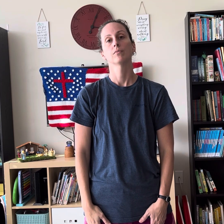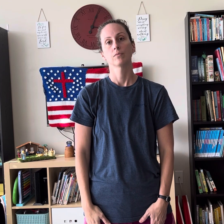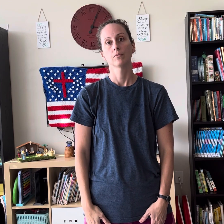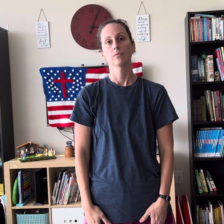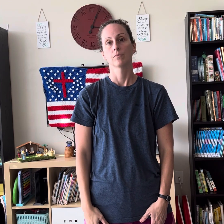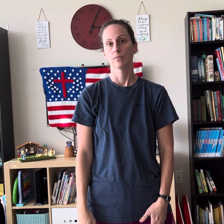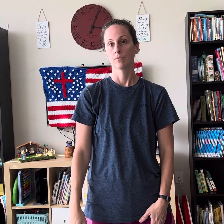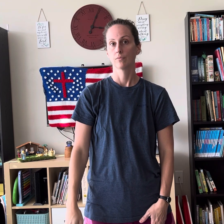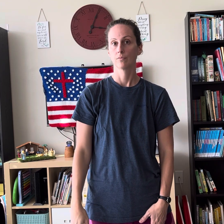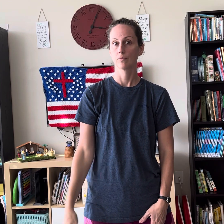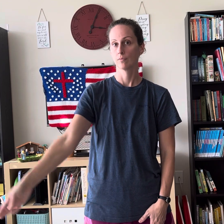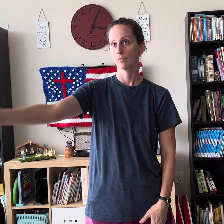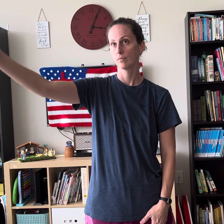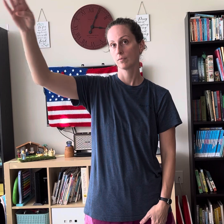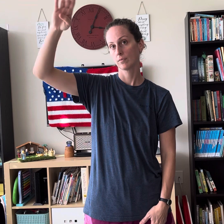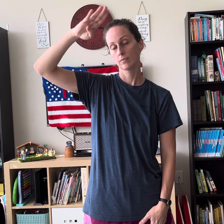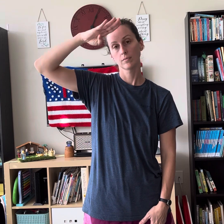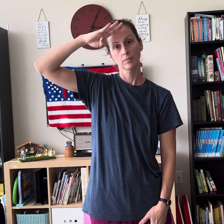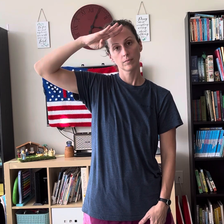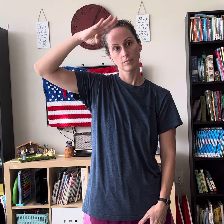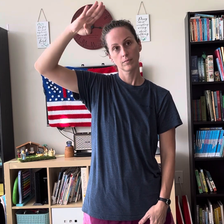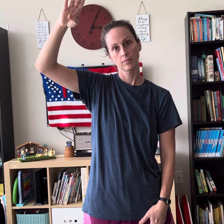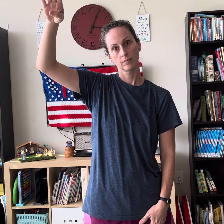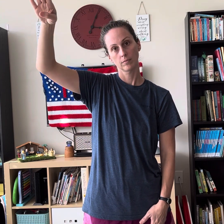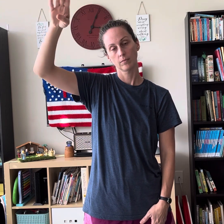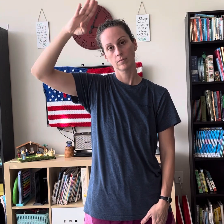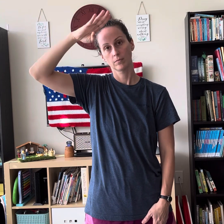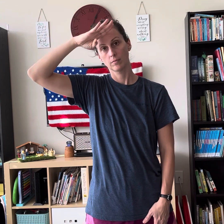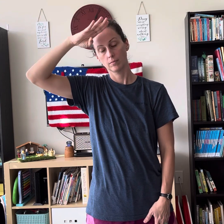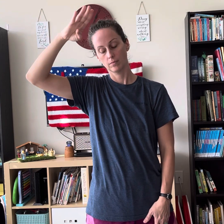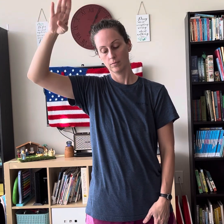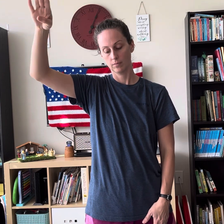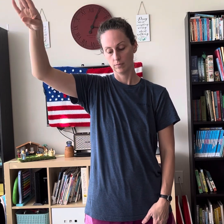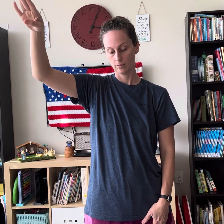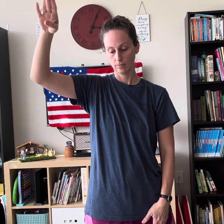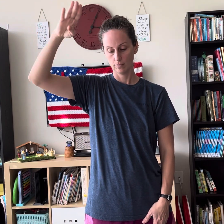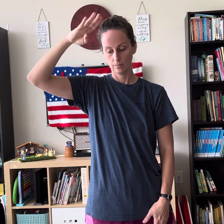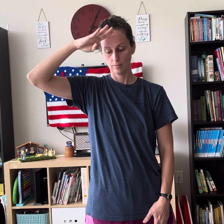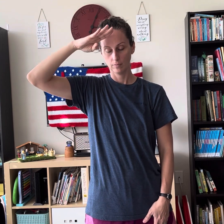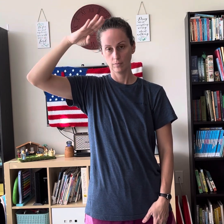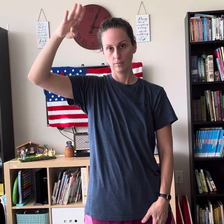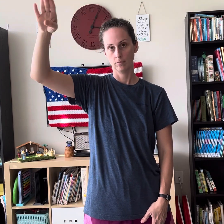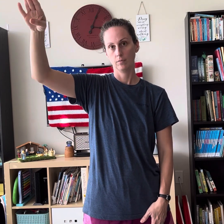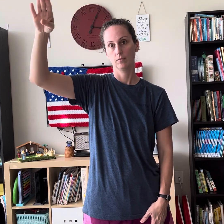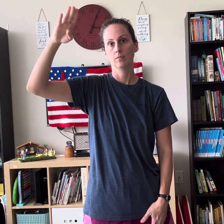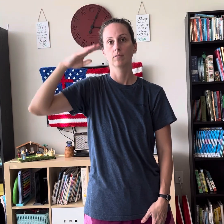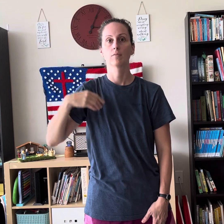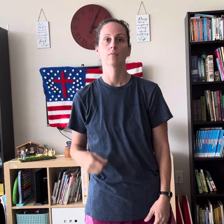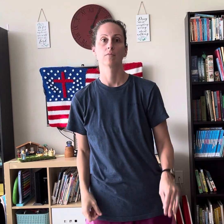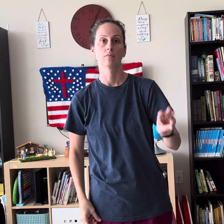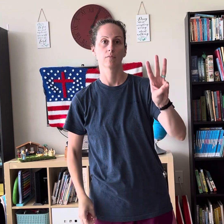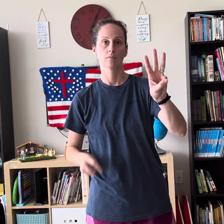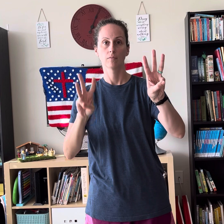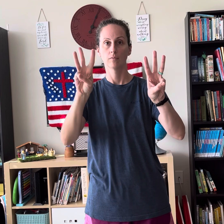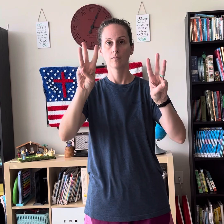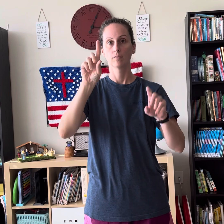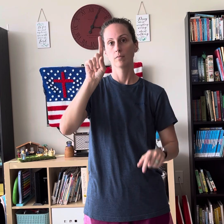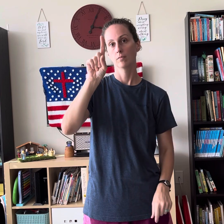In 1917, President Wilson asked Congress to enter World War